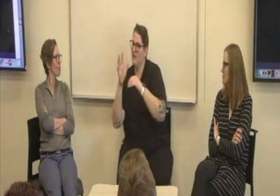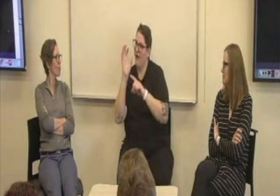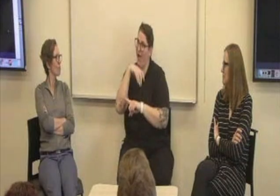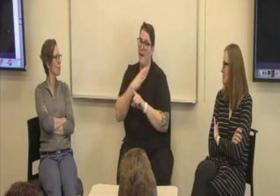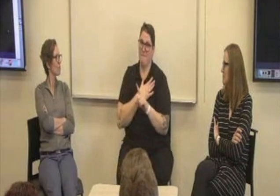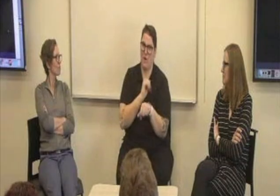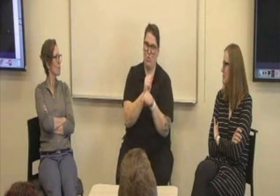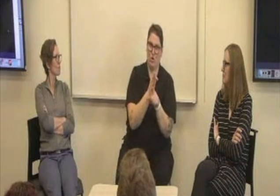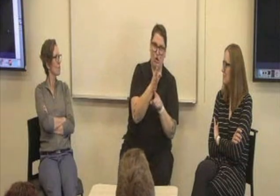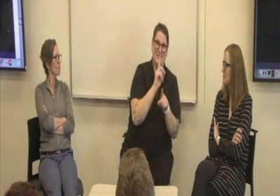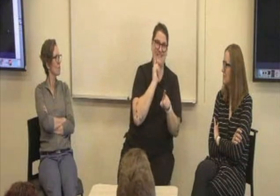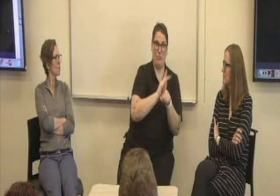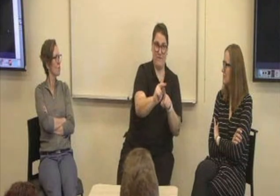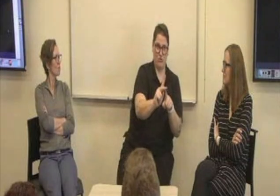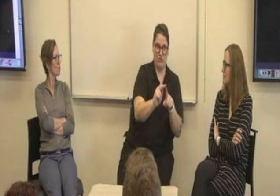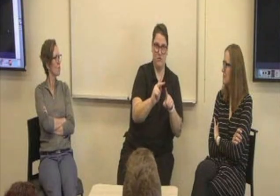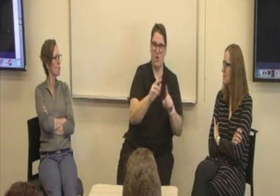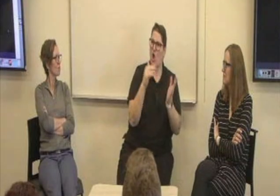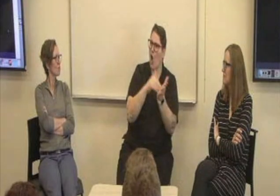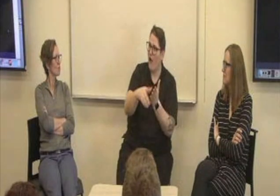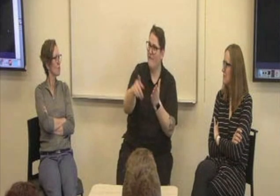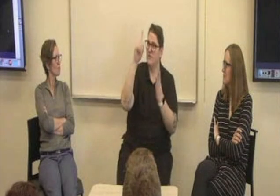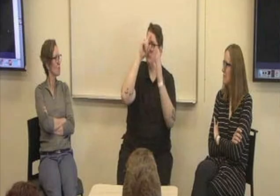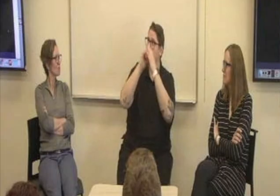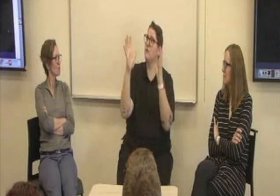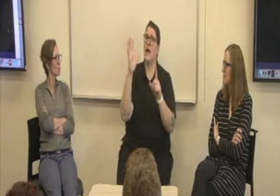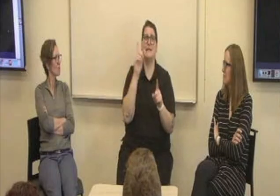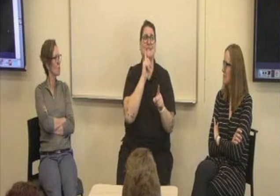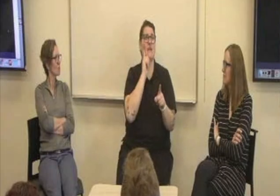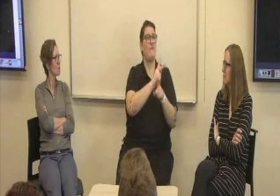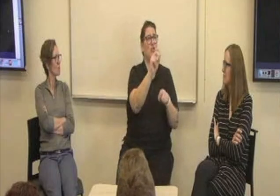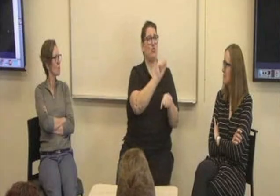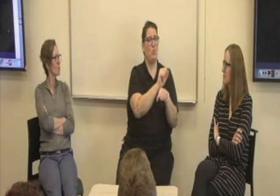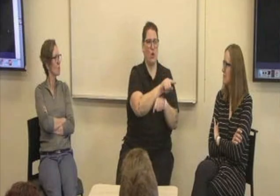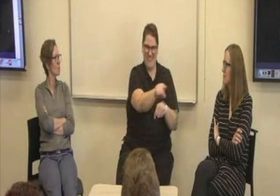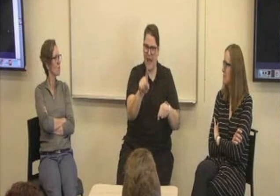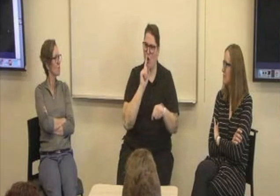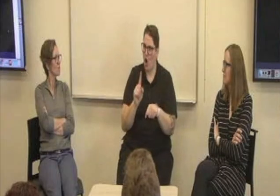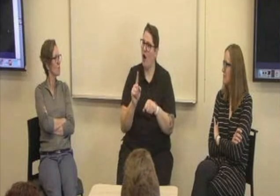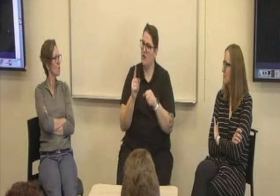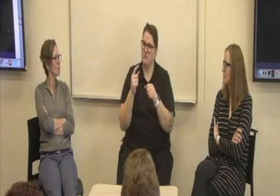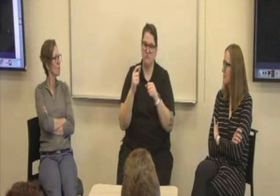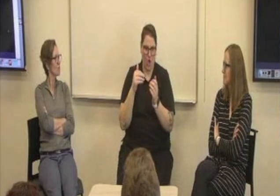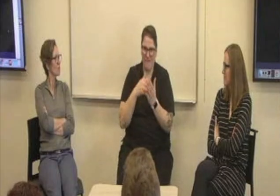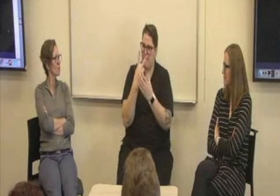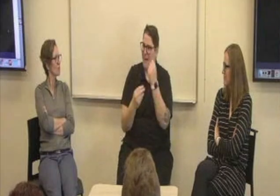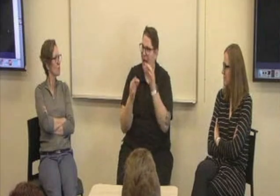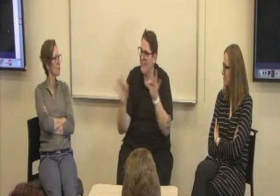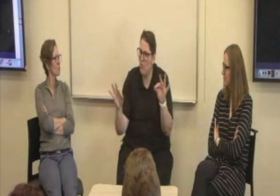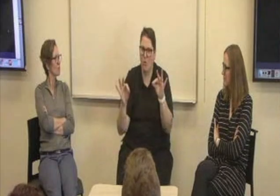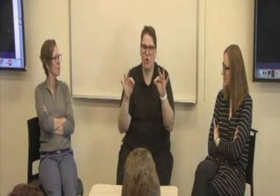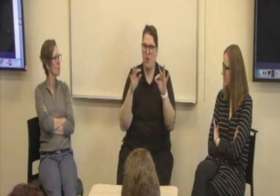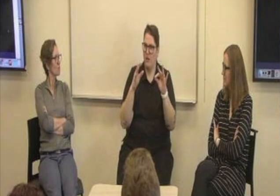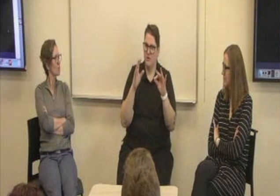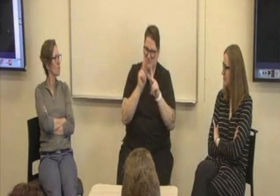My background relating to teaming with deaf interpreters, often people imagine that professional